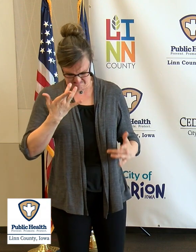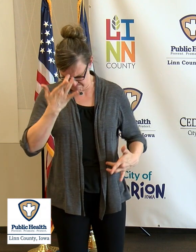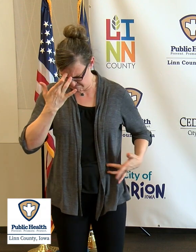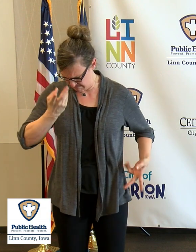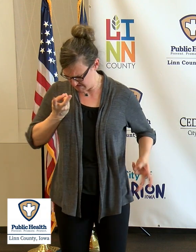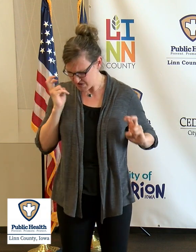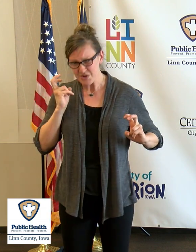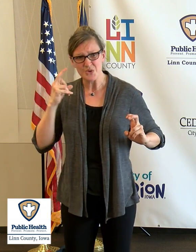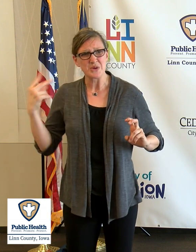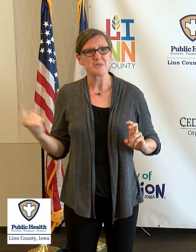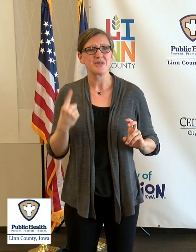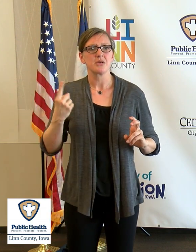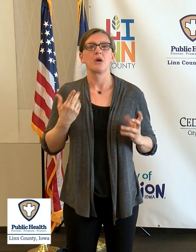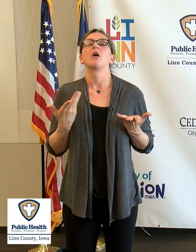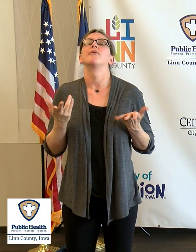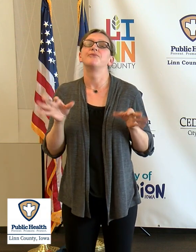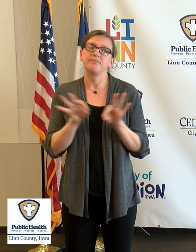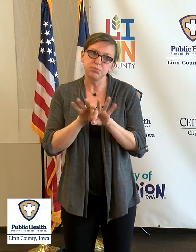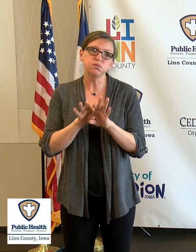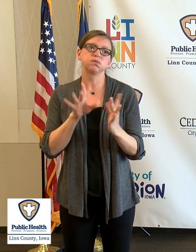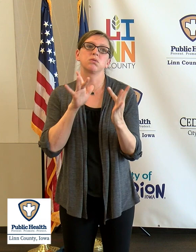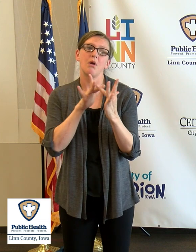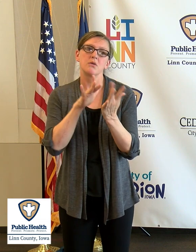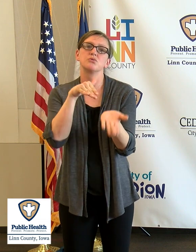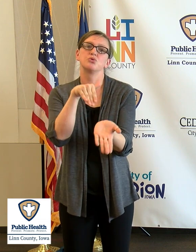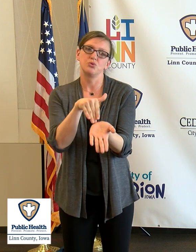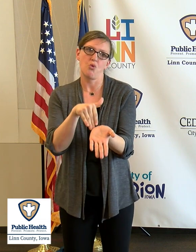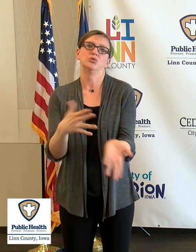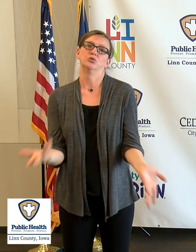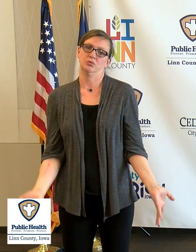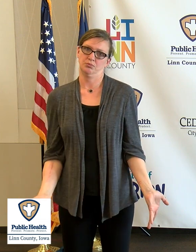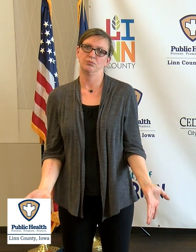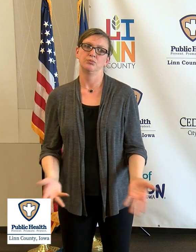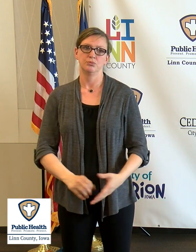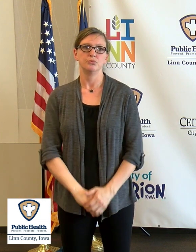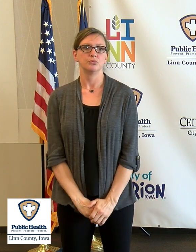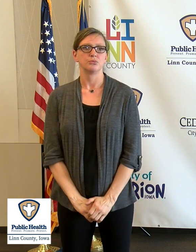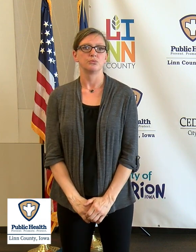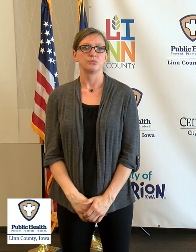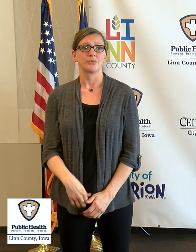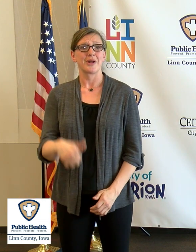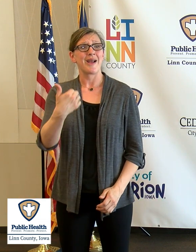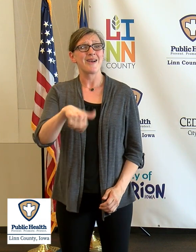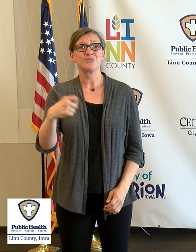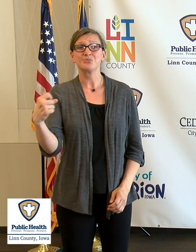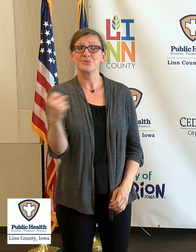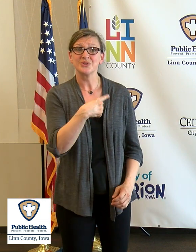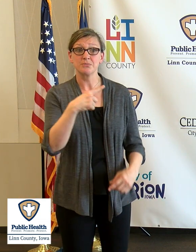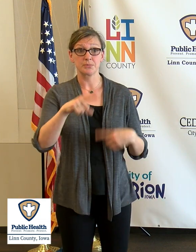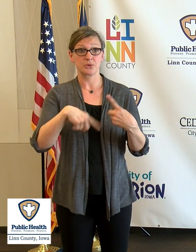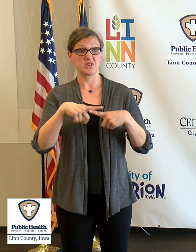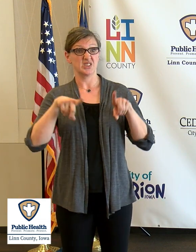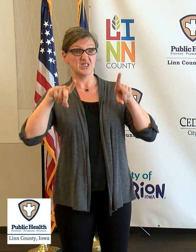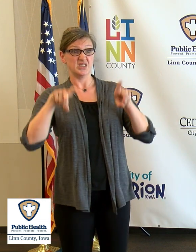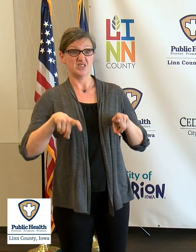visit the Test Iowa website or contact the governor's office at